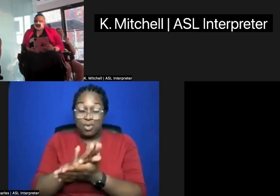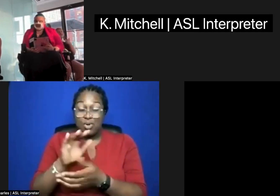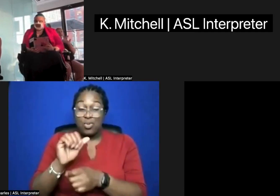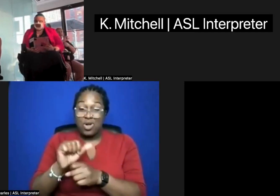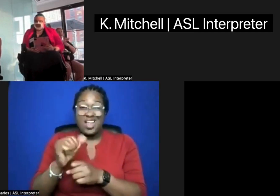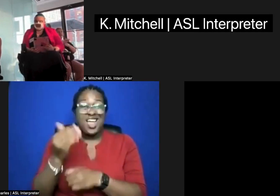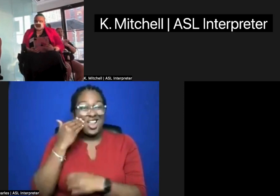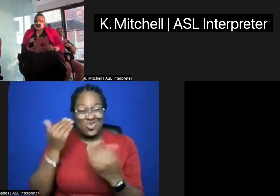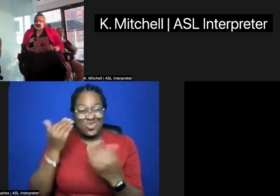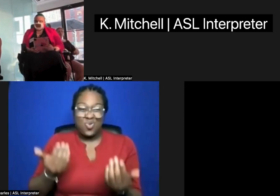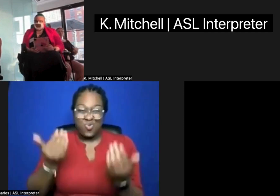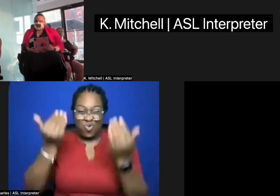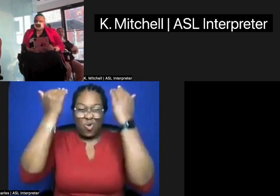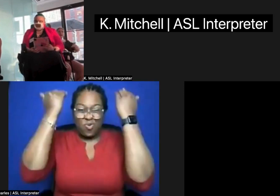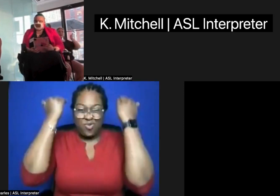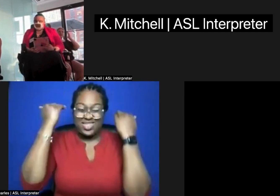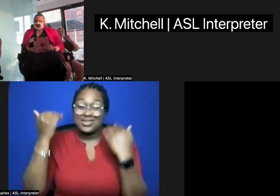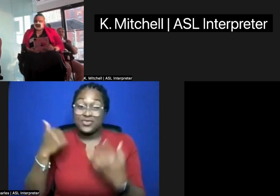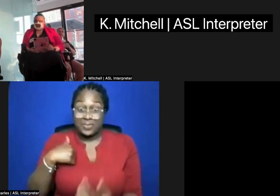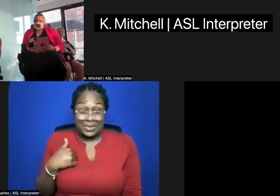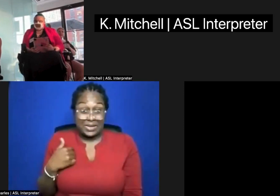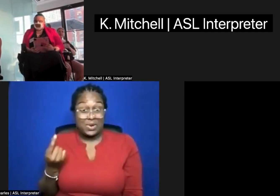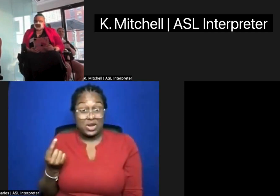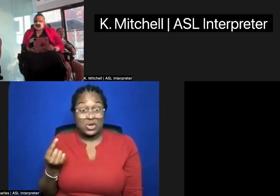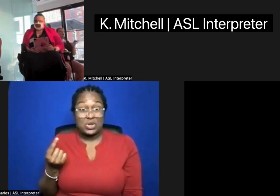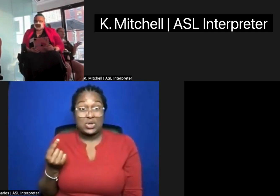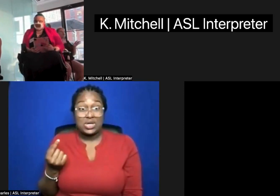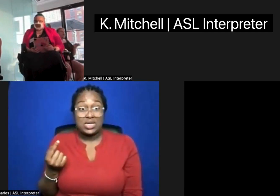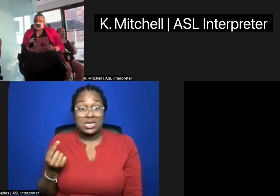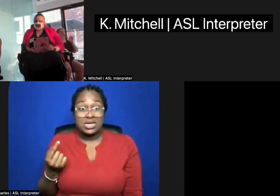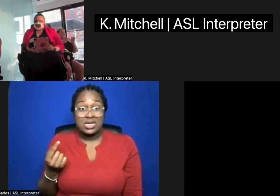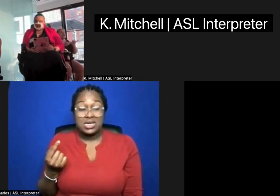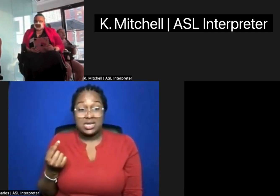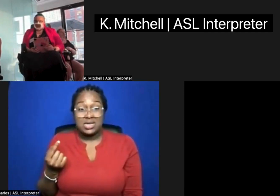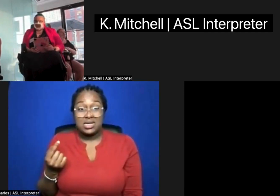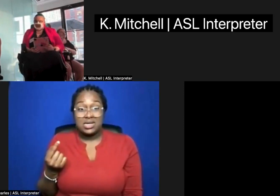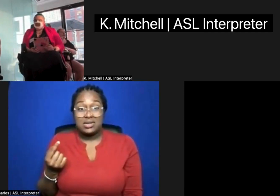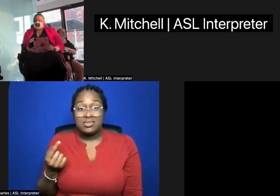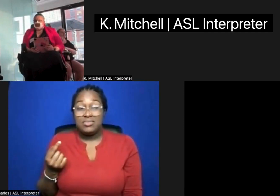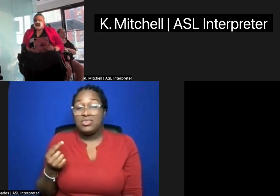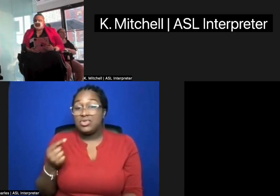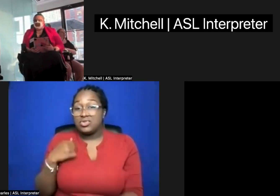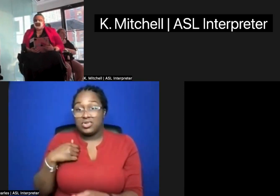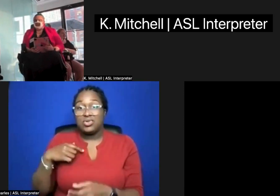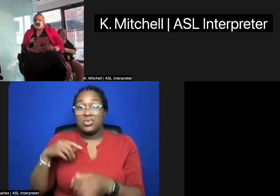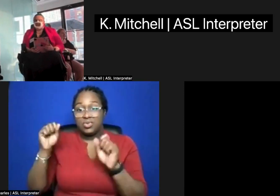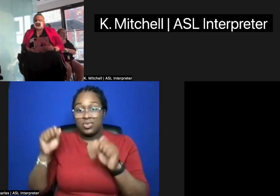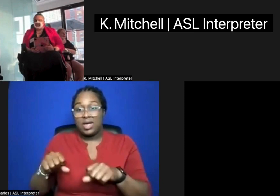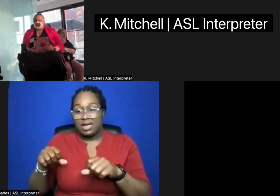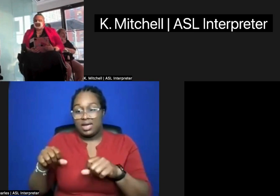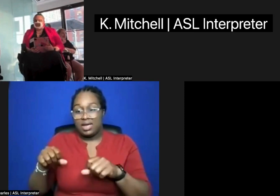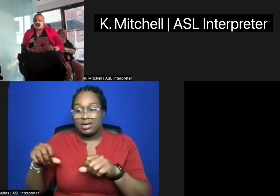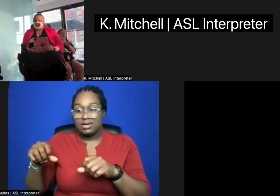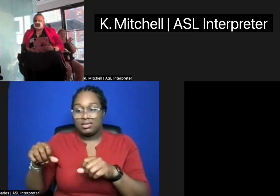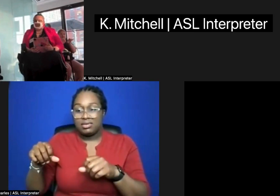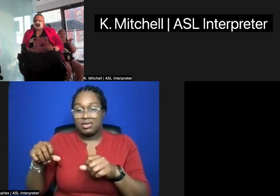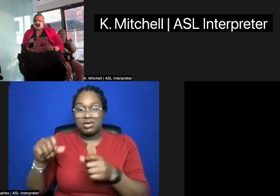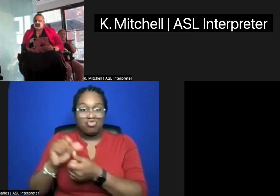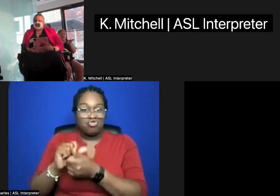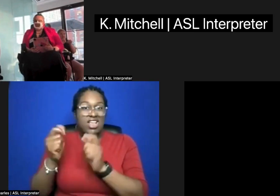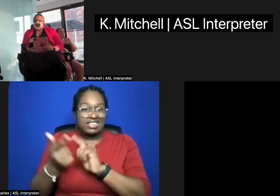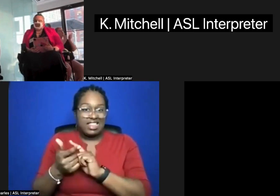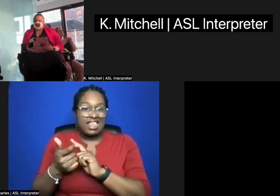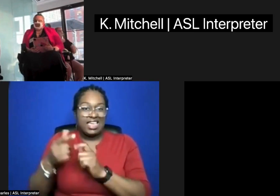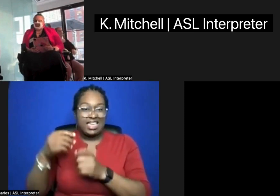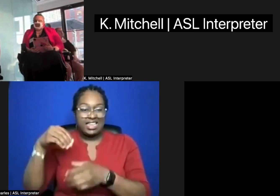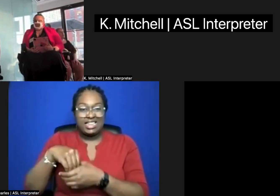done, I just put it into ChatGPT, translate like I'm a 4-year-old. I love it. It works really well because